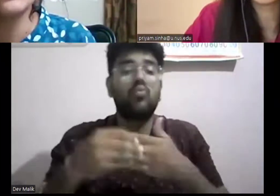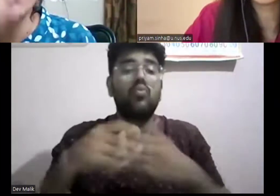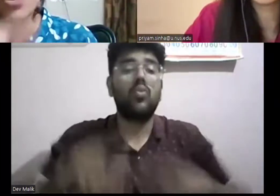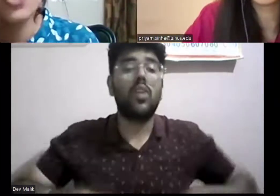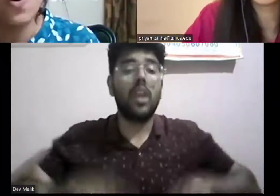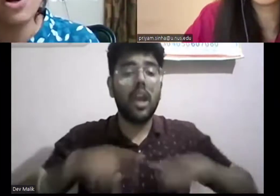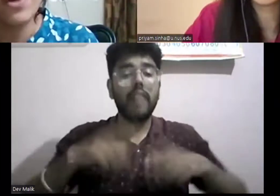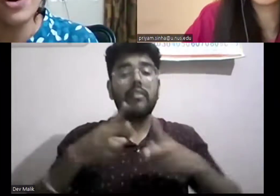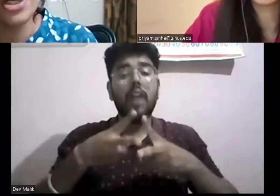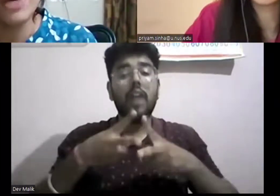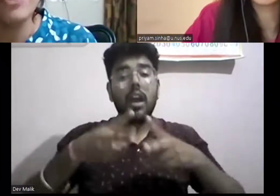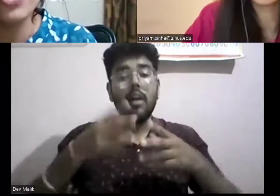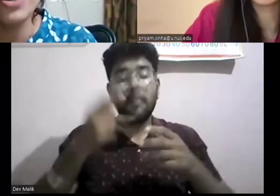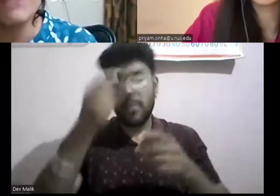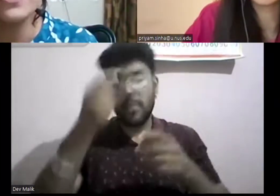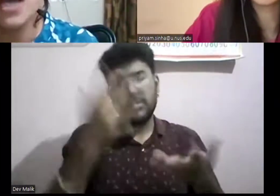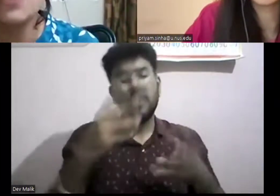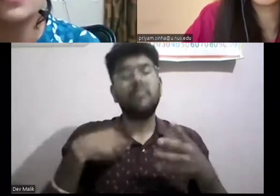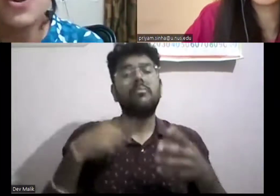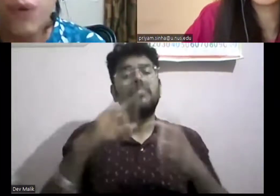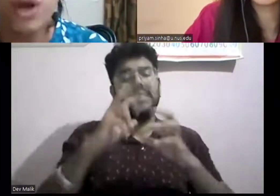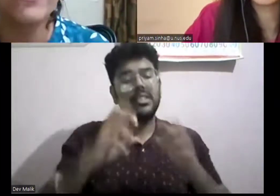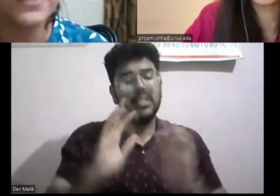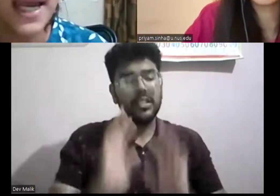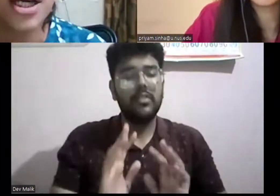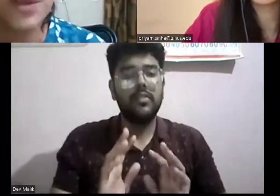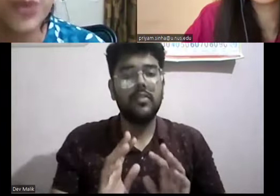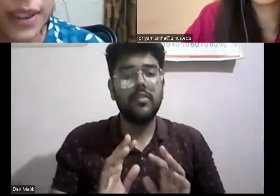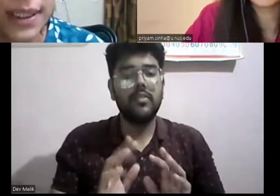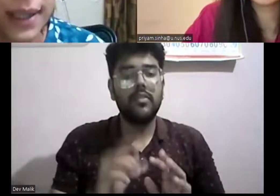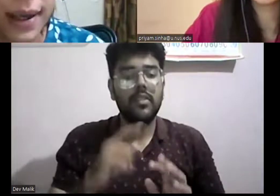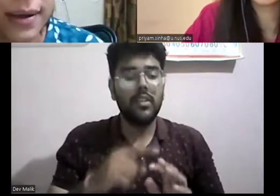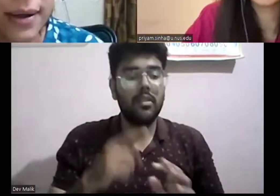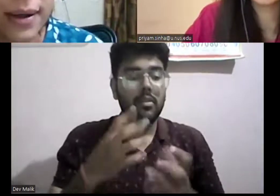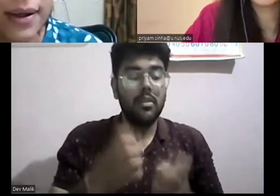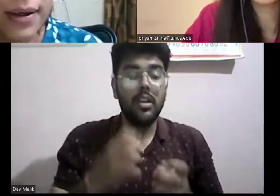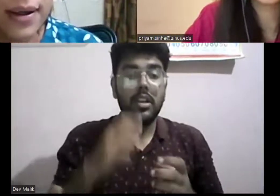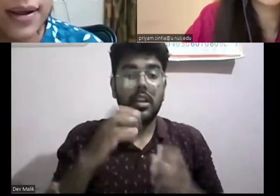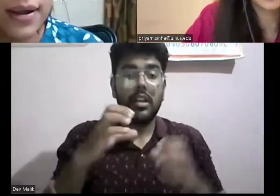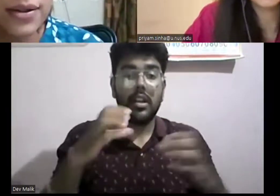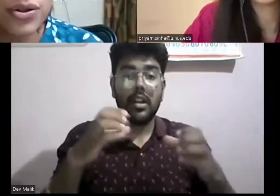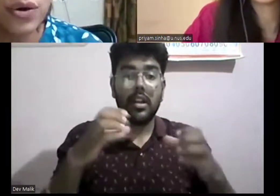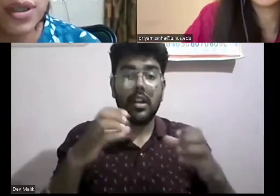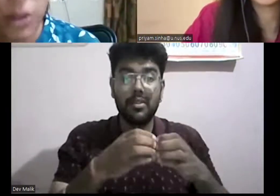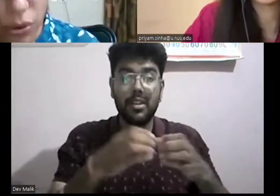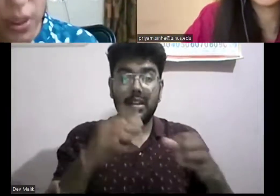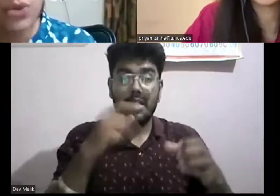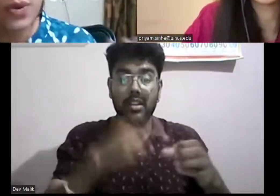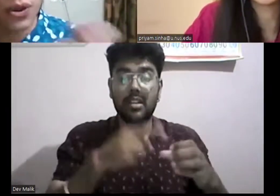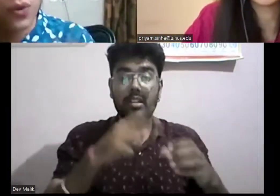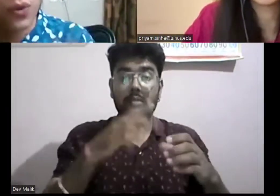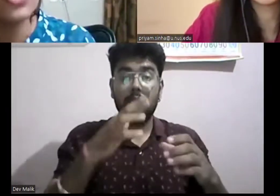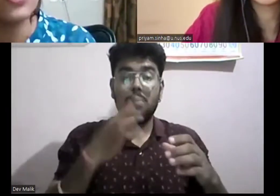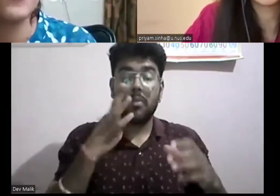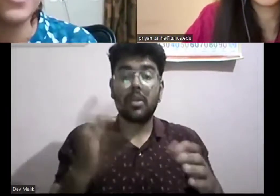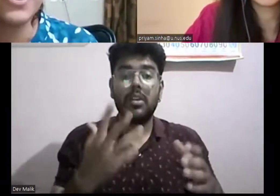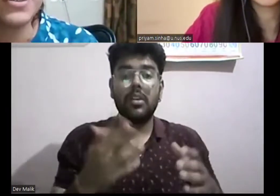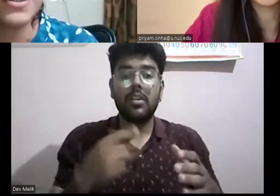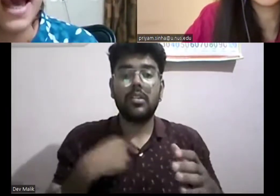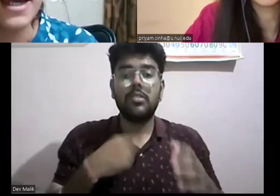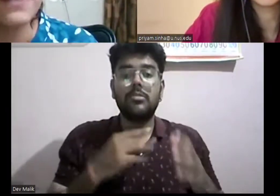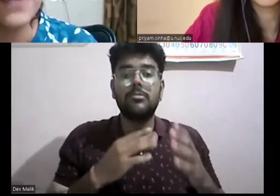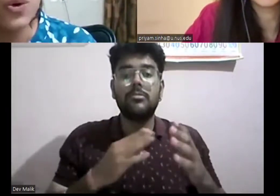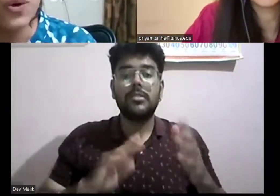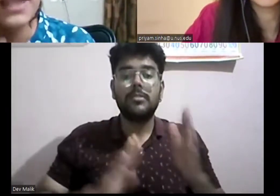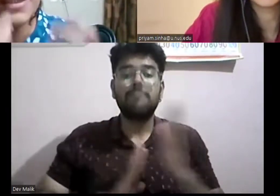know, you cannot talk about a community without involving that community there. So you need to include those